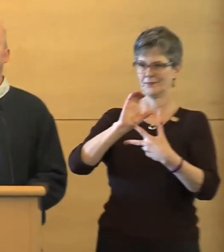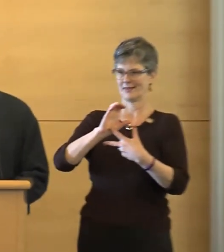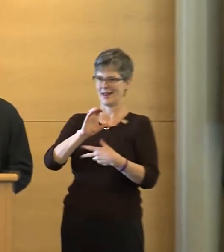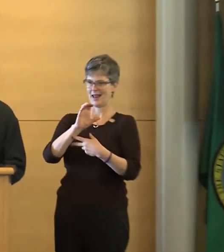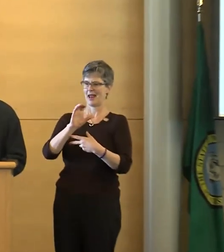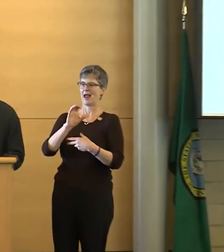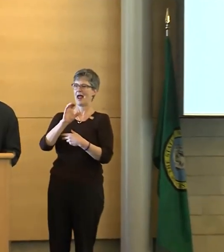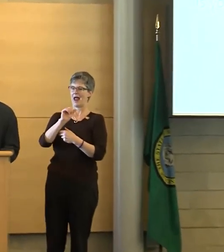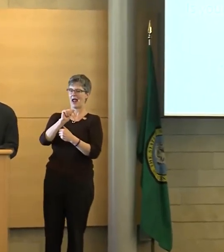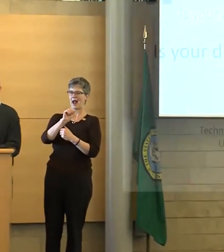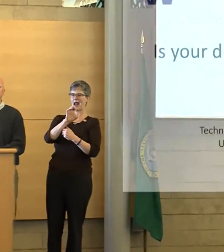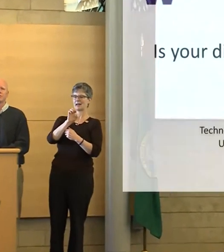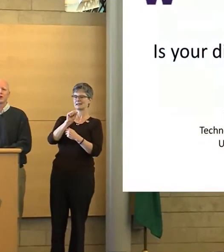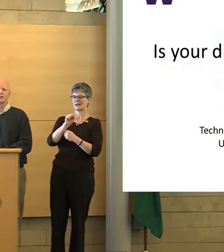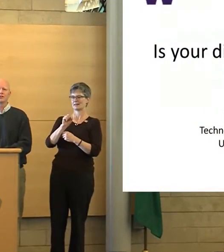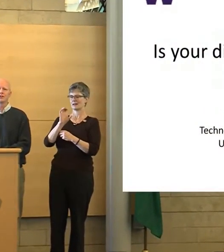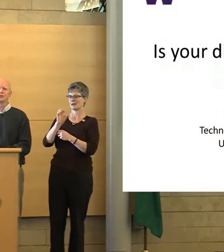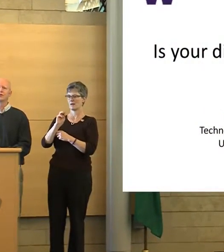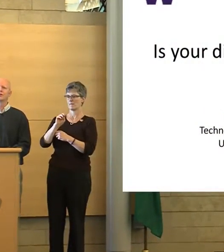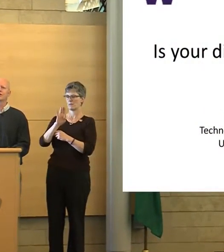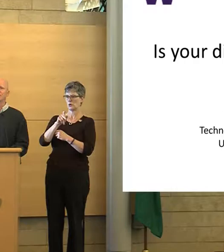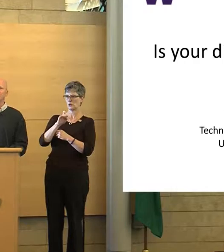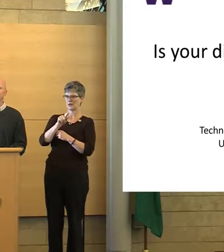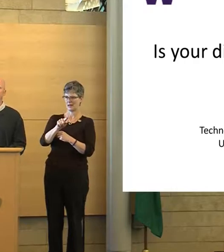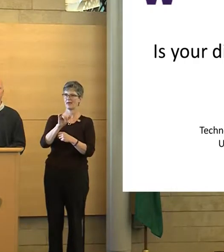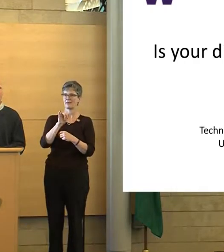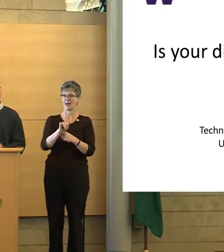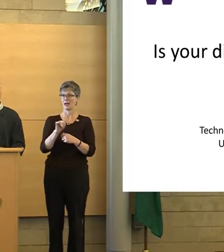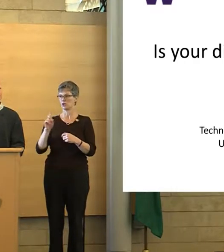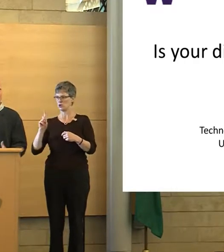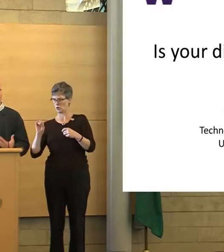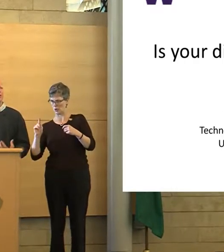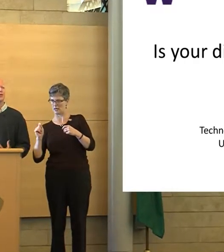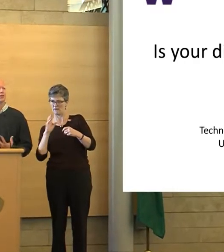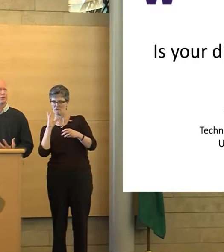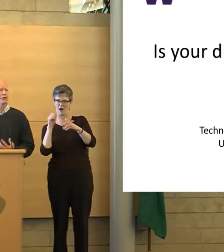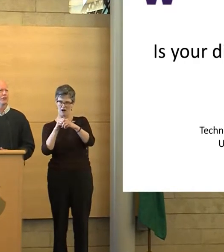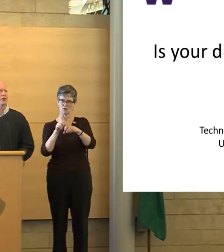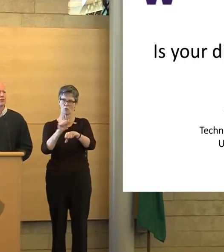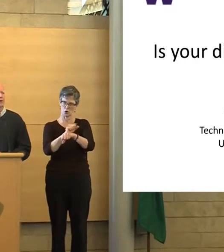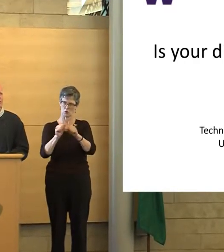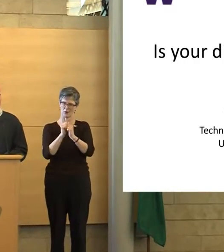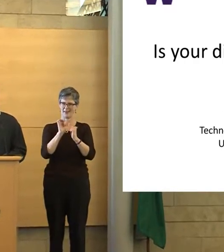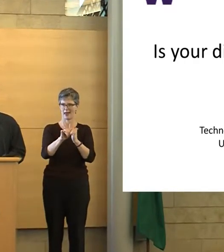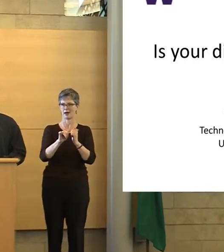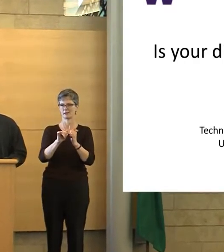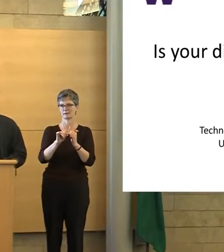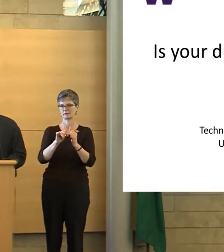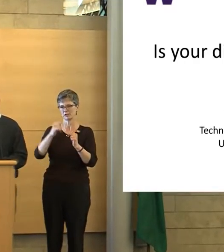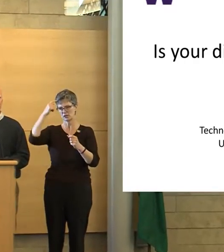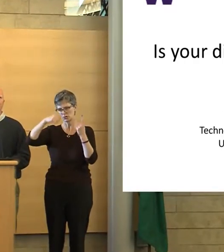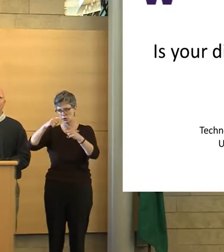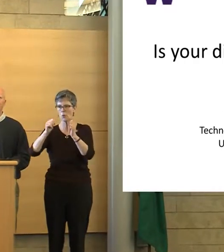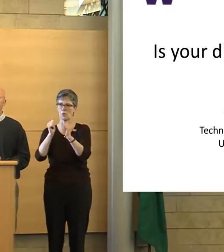can succeed at whatever it is that they want to succeed at. So that's what Do It does. And